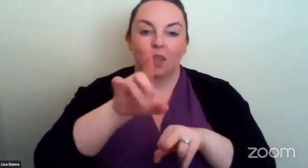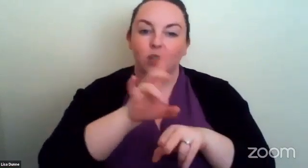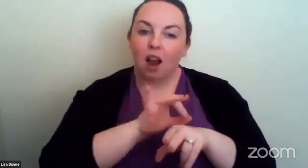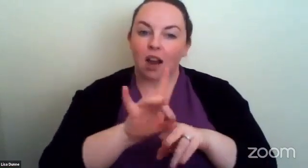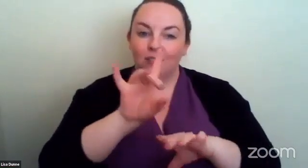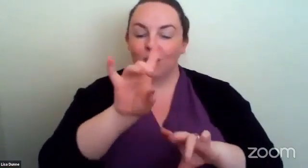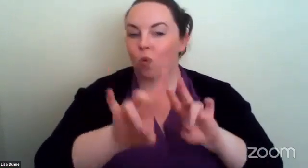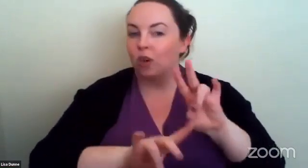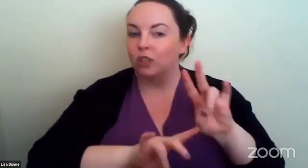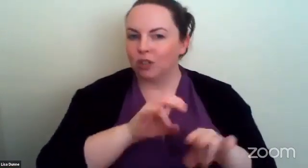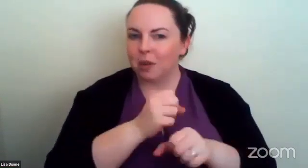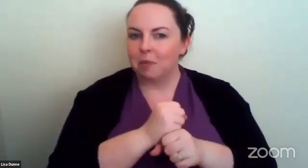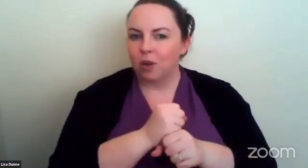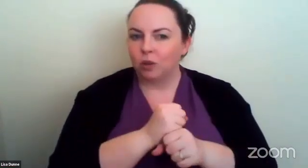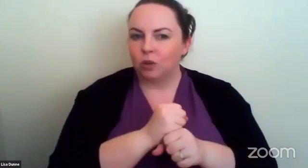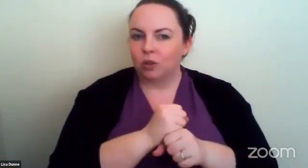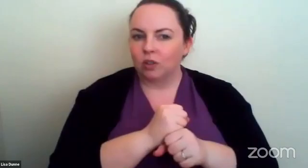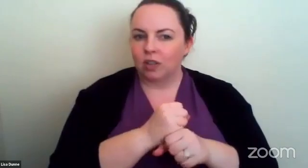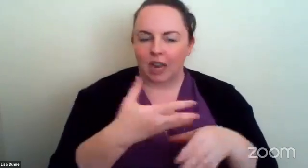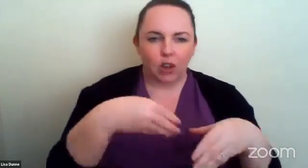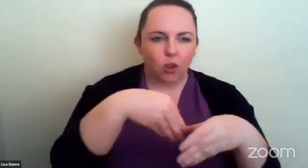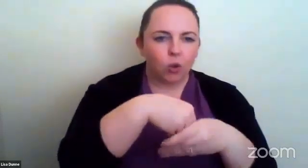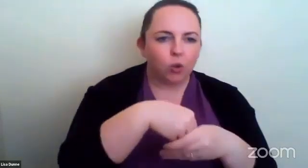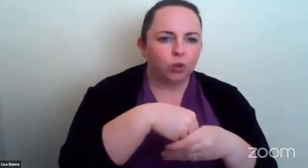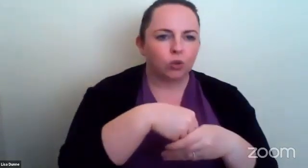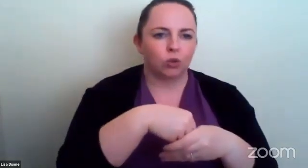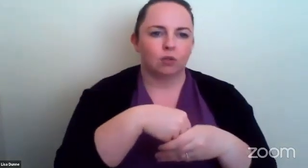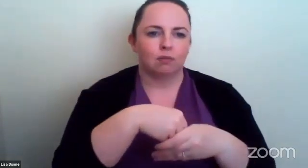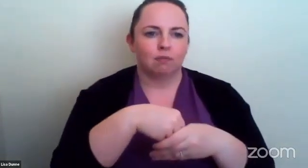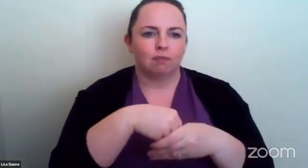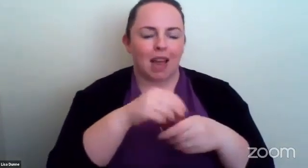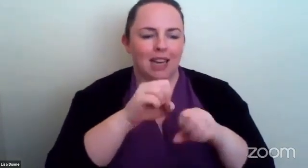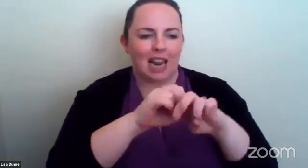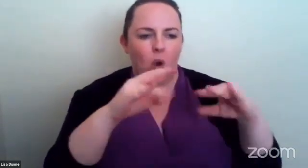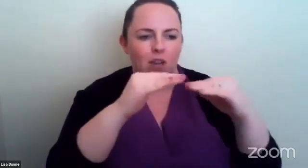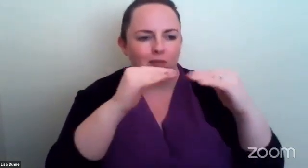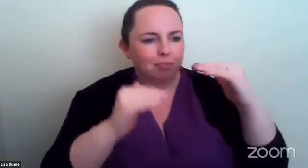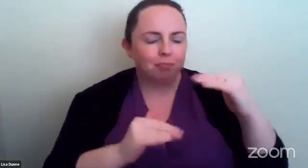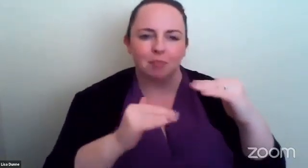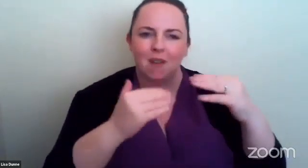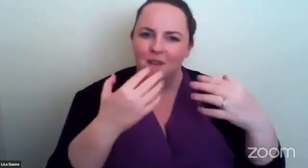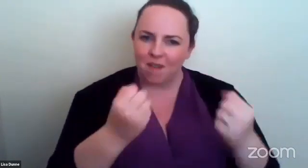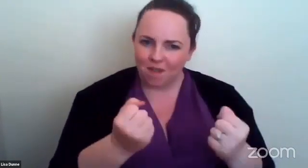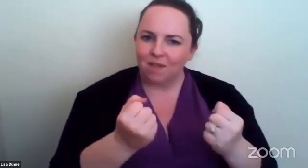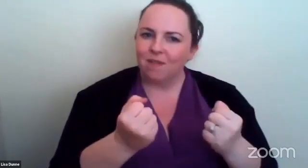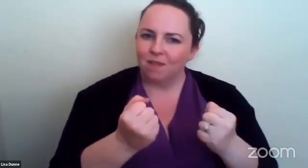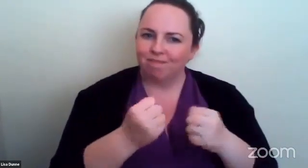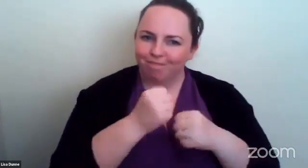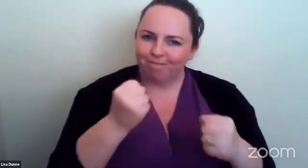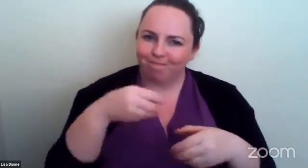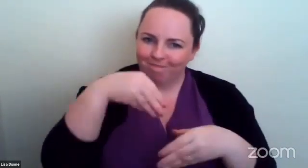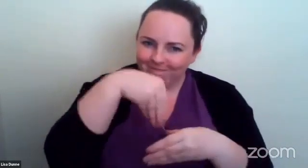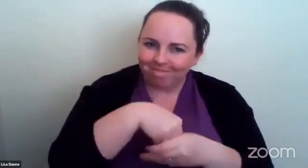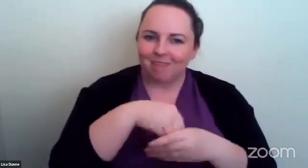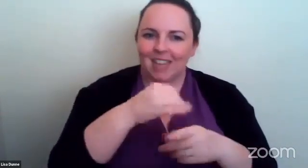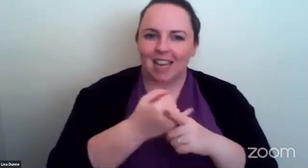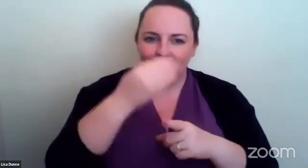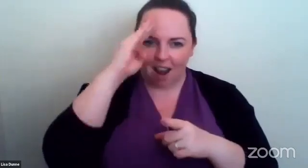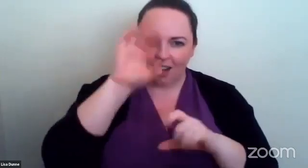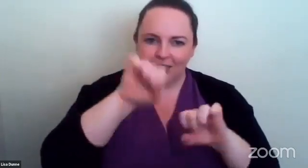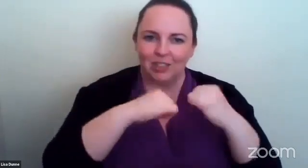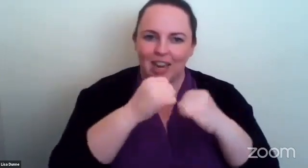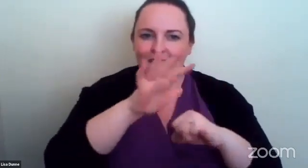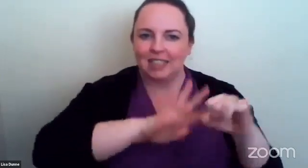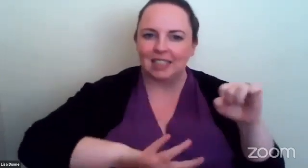questions of inclusion and the inequalities that are deeply embedded in our society as